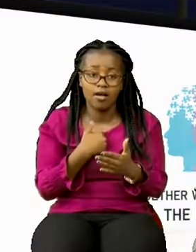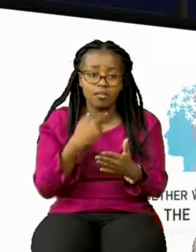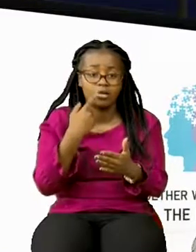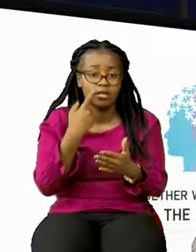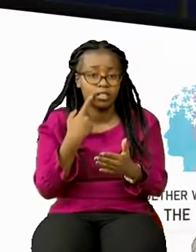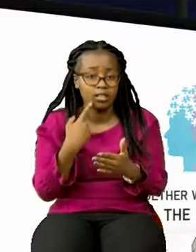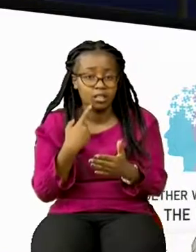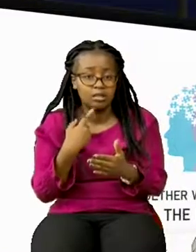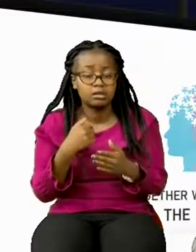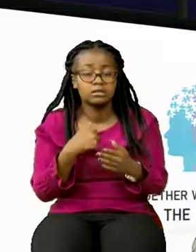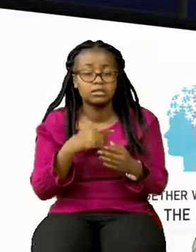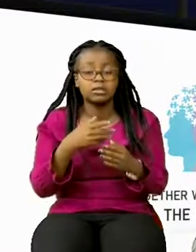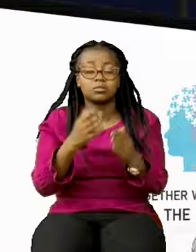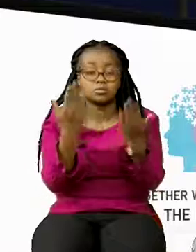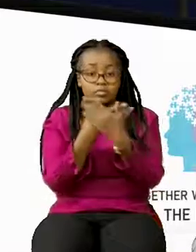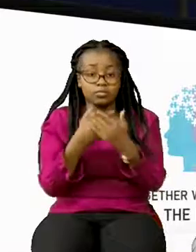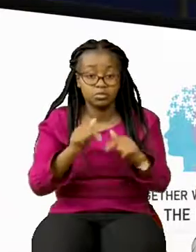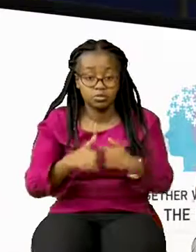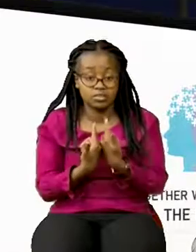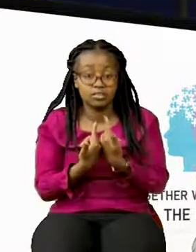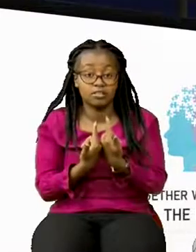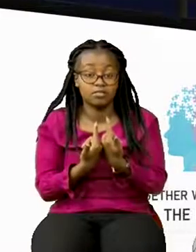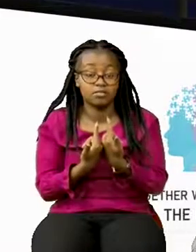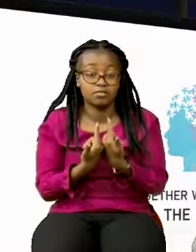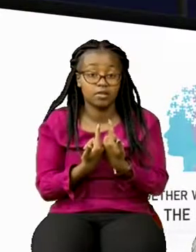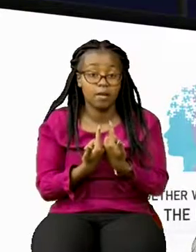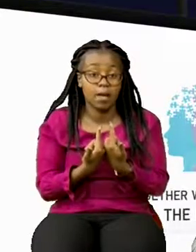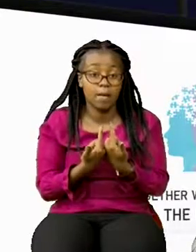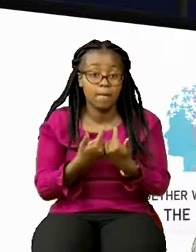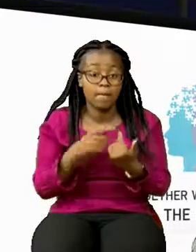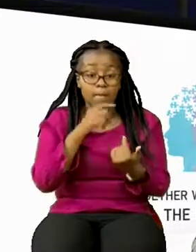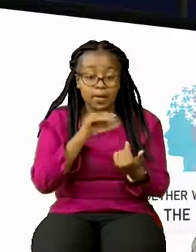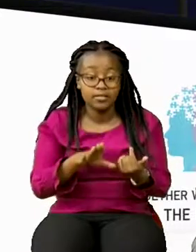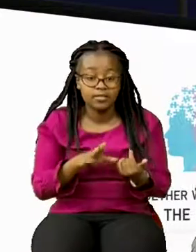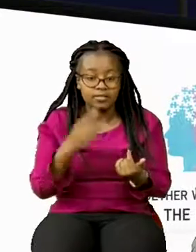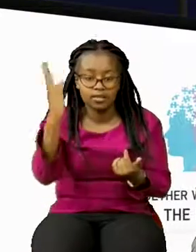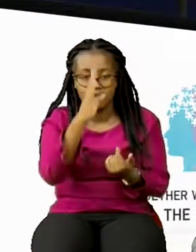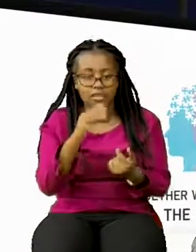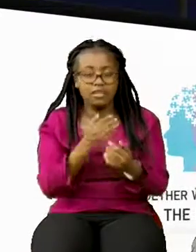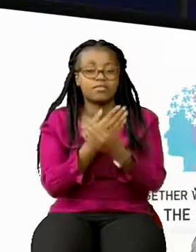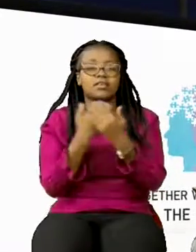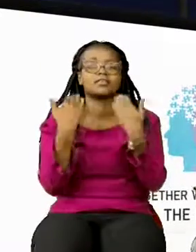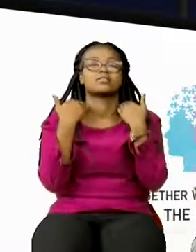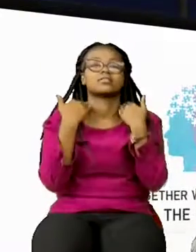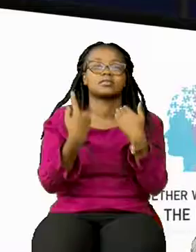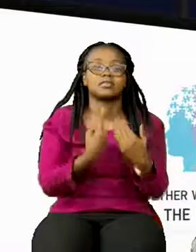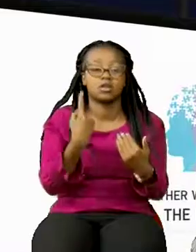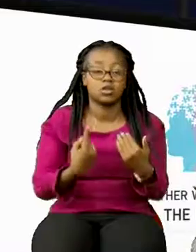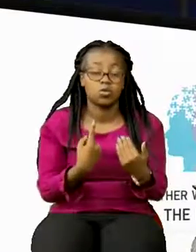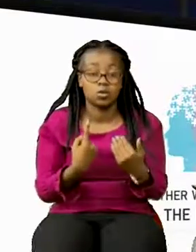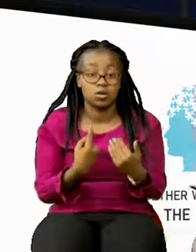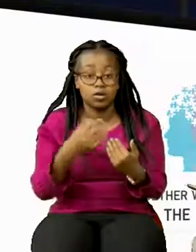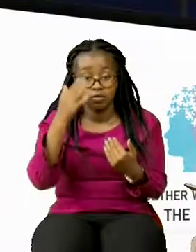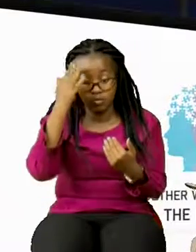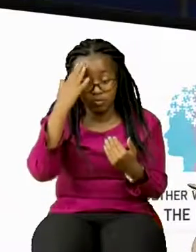night. So as a parent, what I always do with the house that I live in, my son never sleeps alone, because we know, and from the pattern of